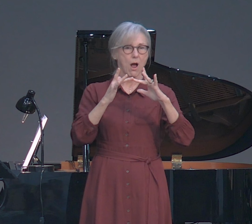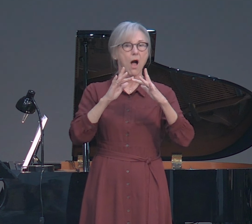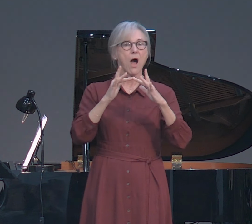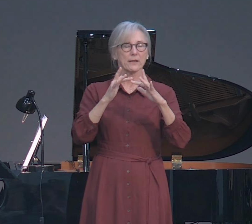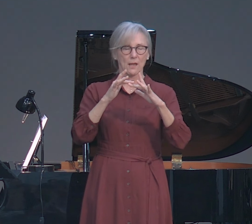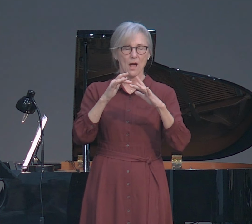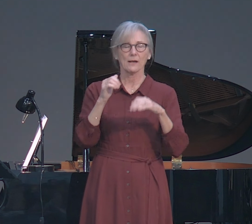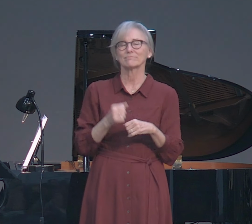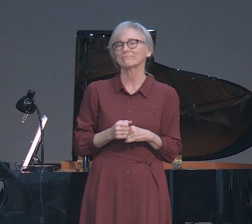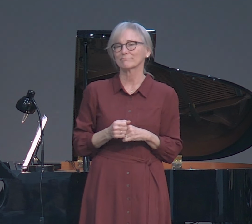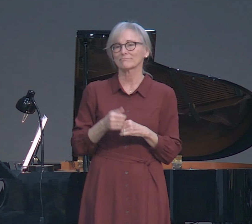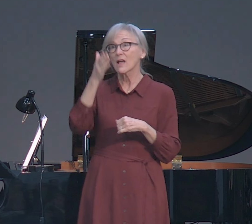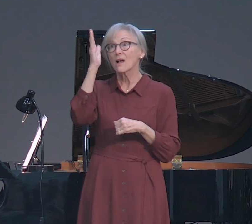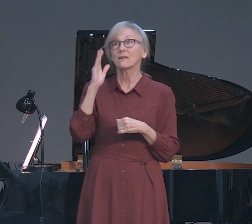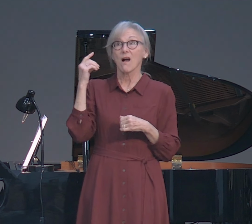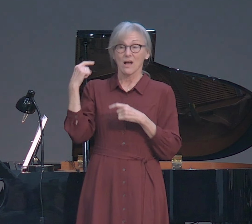Countryside.